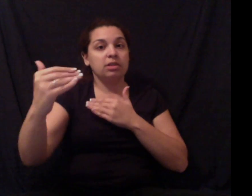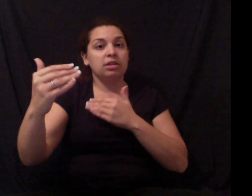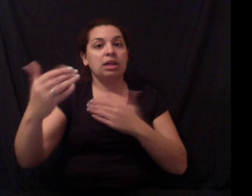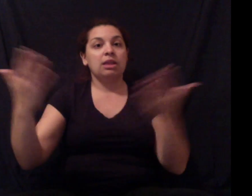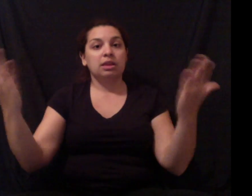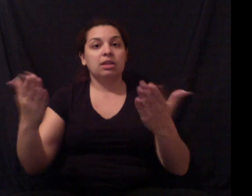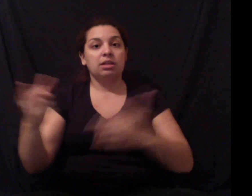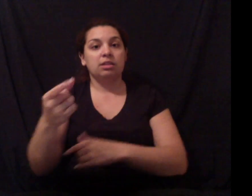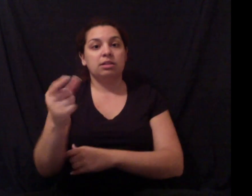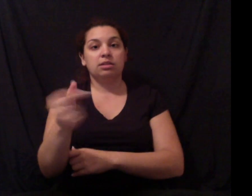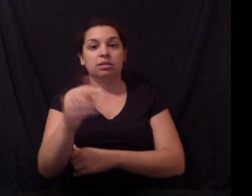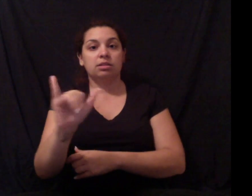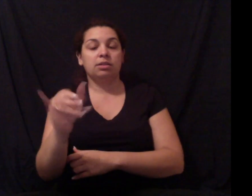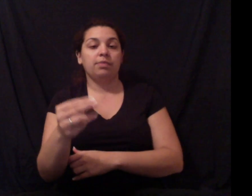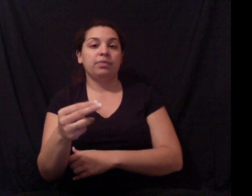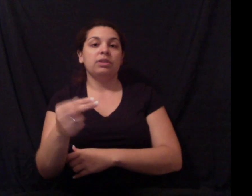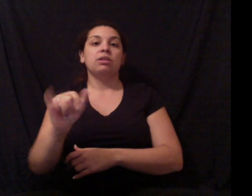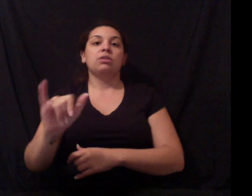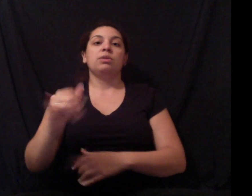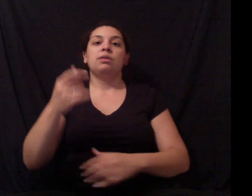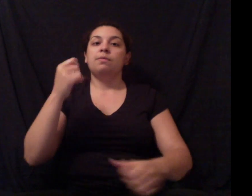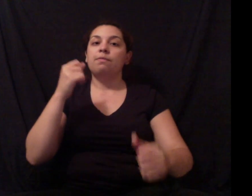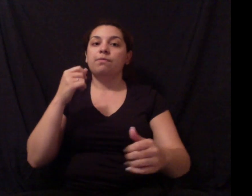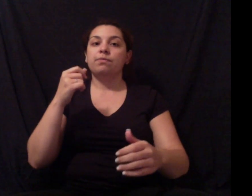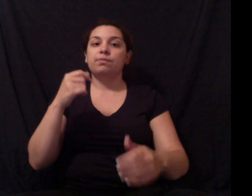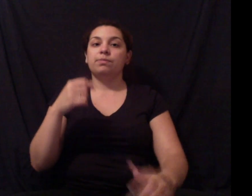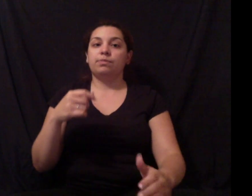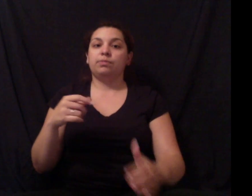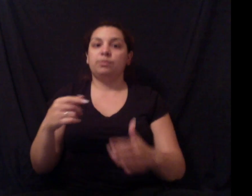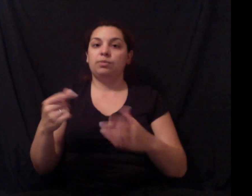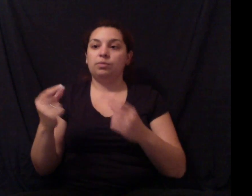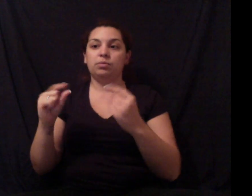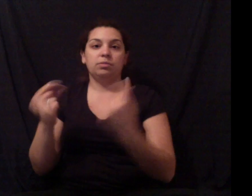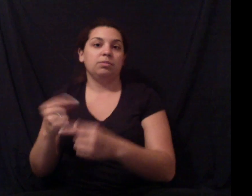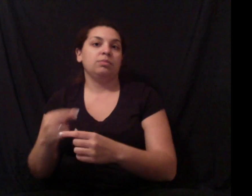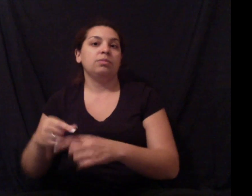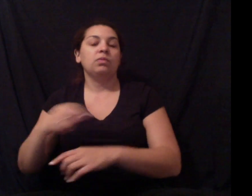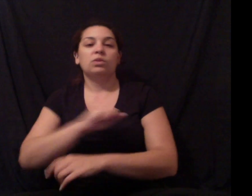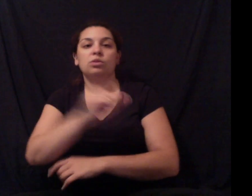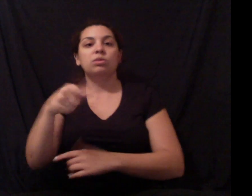on, this guy should be the official instrument for all games." Let's have a listen.